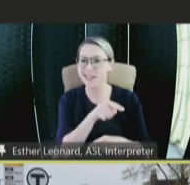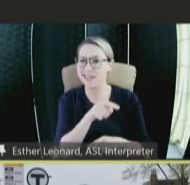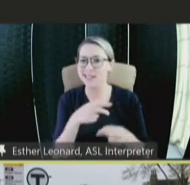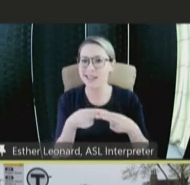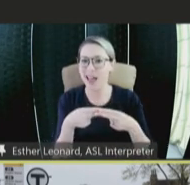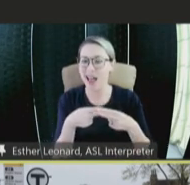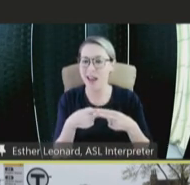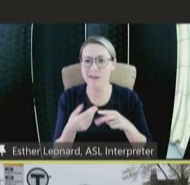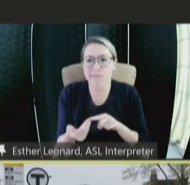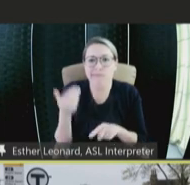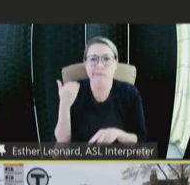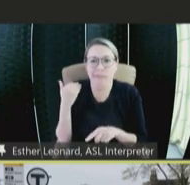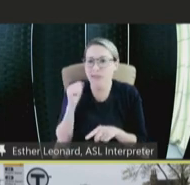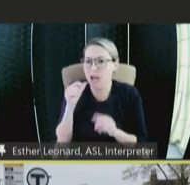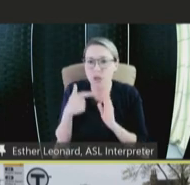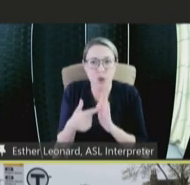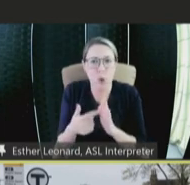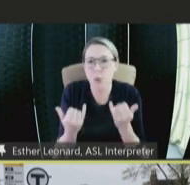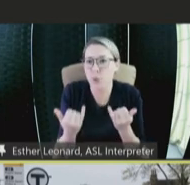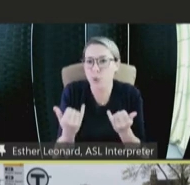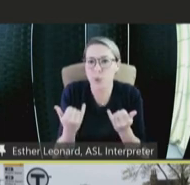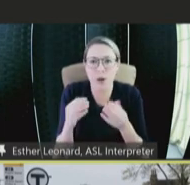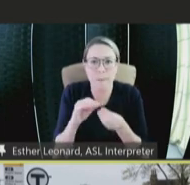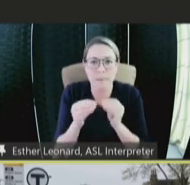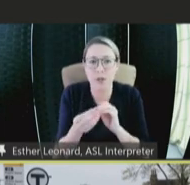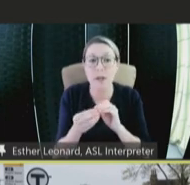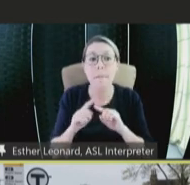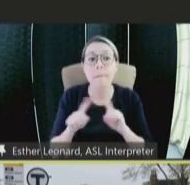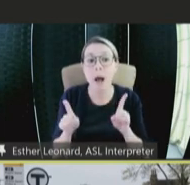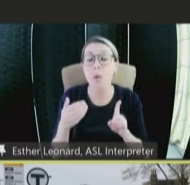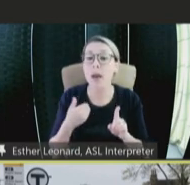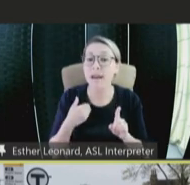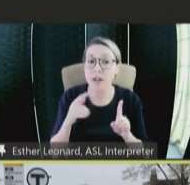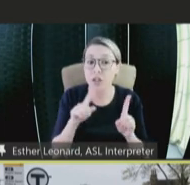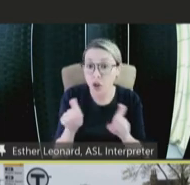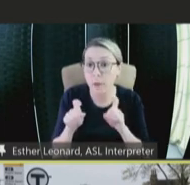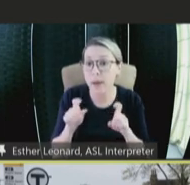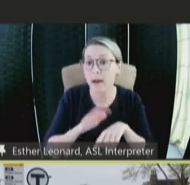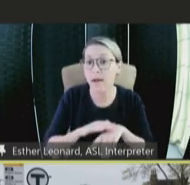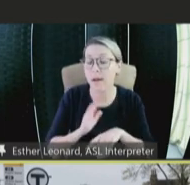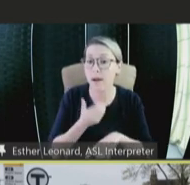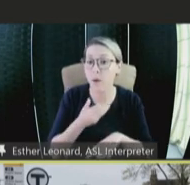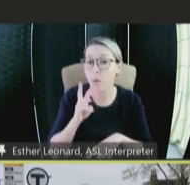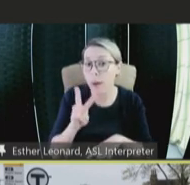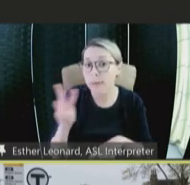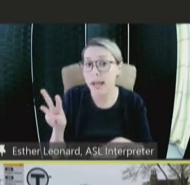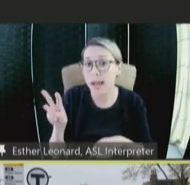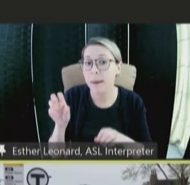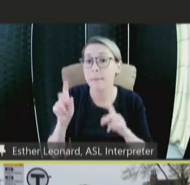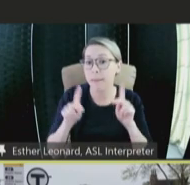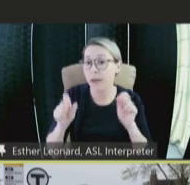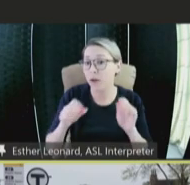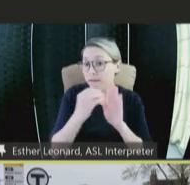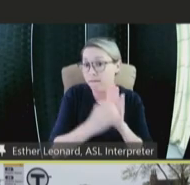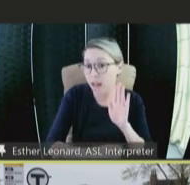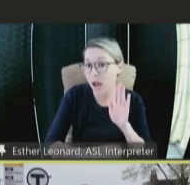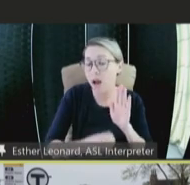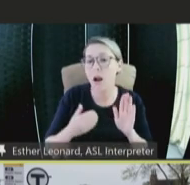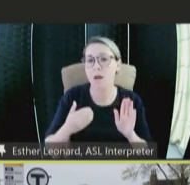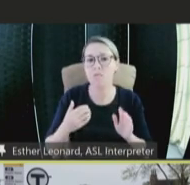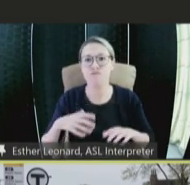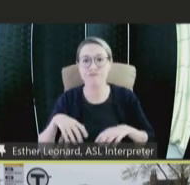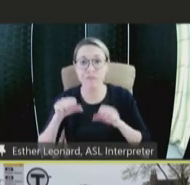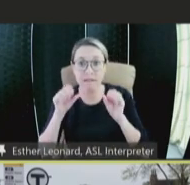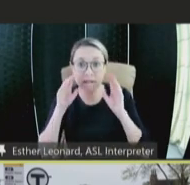populated. But we have a survey available on our project website, which folks can fill out. We've been conducting focus groups